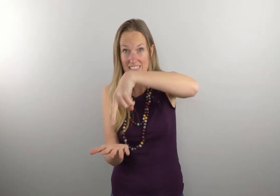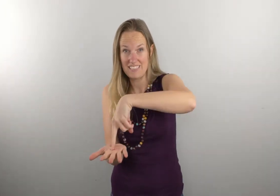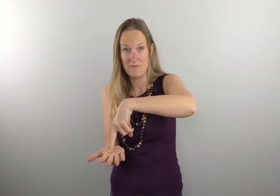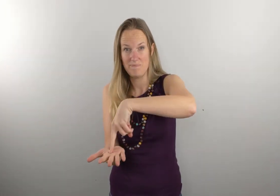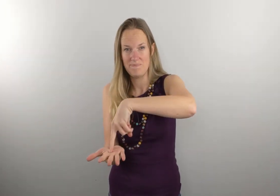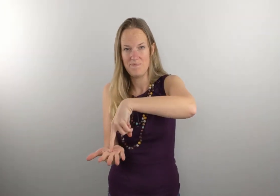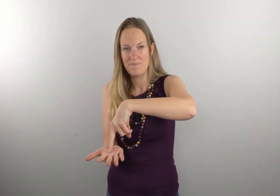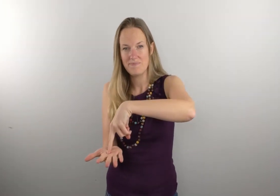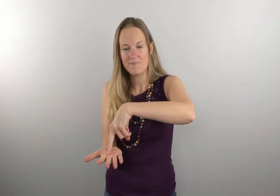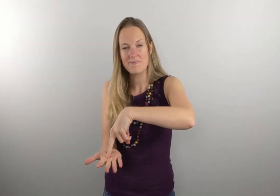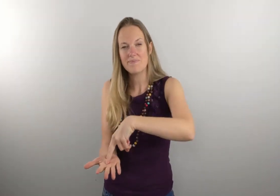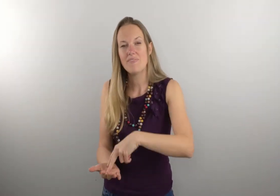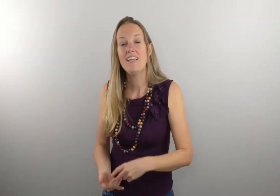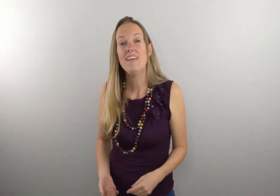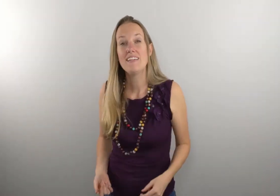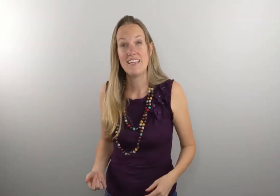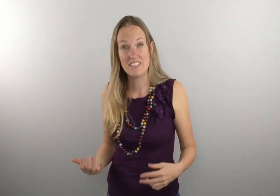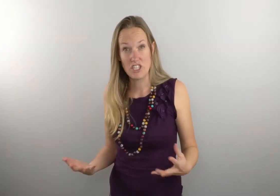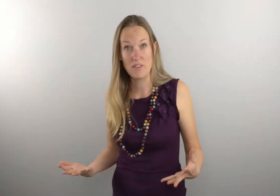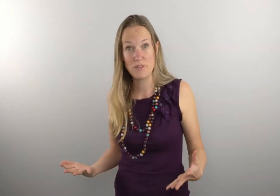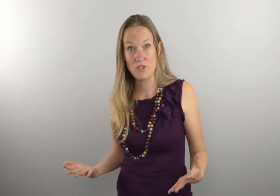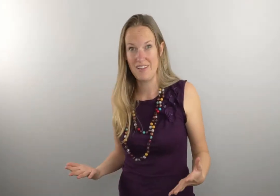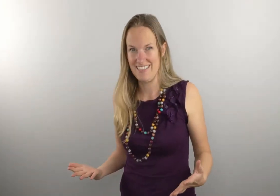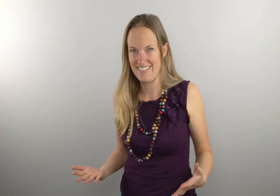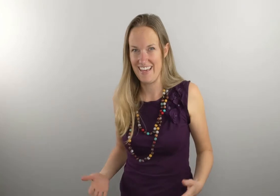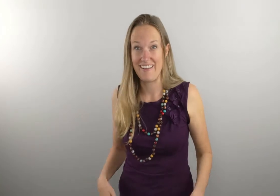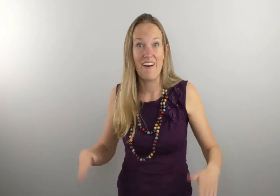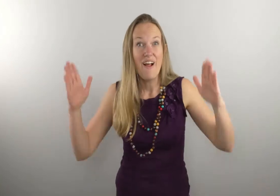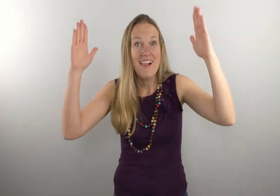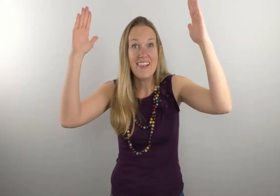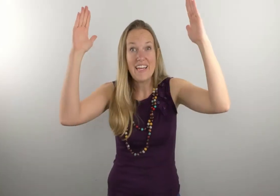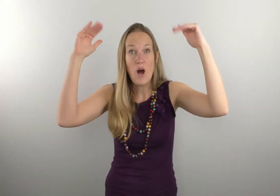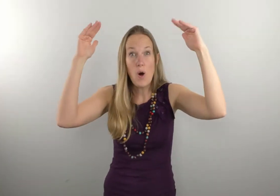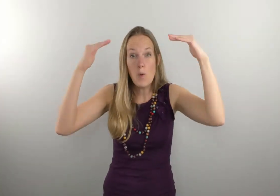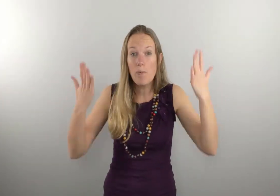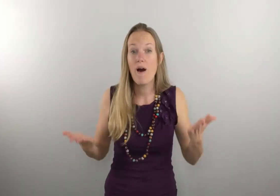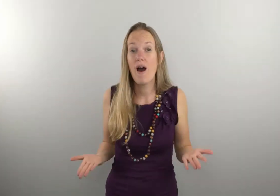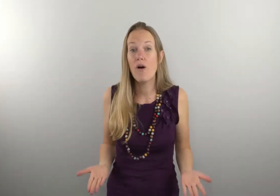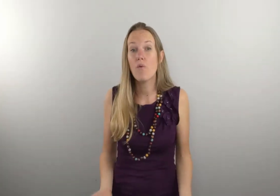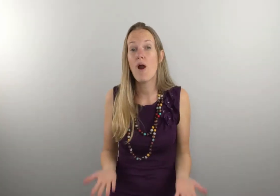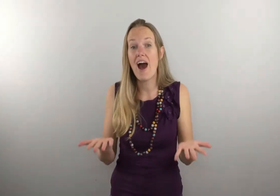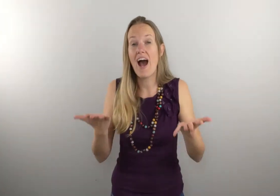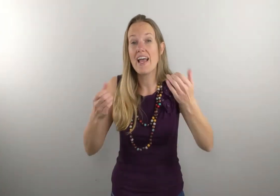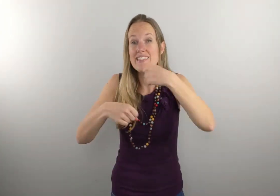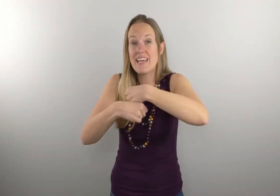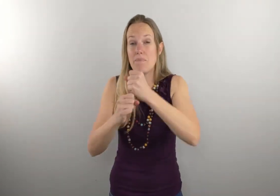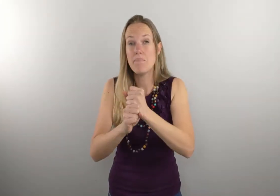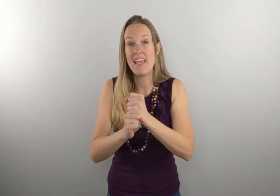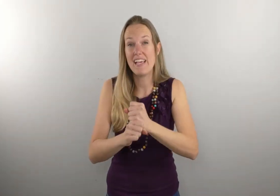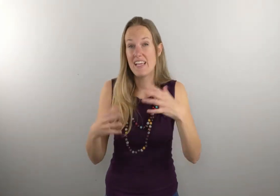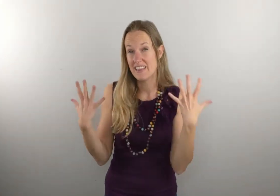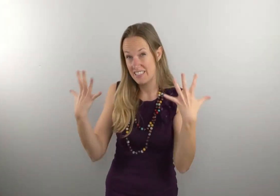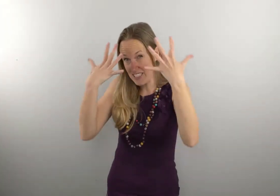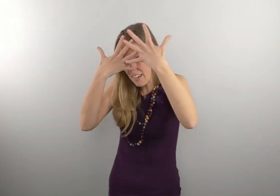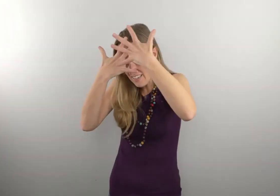resurrection. Okay, let's try those two lines together. Let hope arise and make the